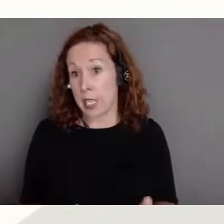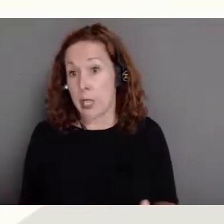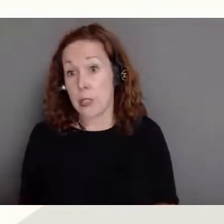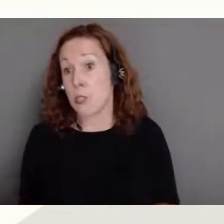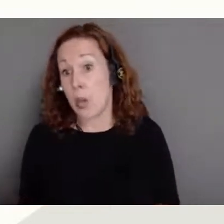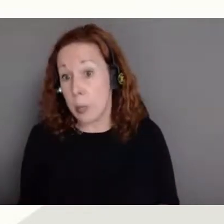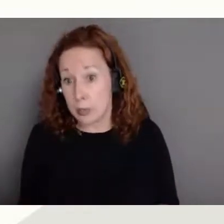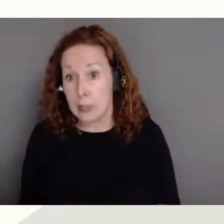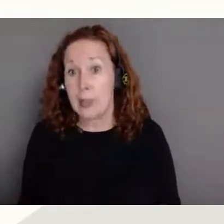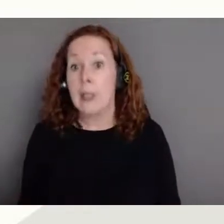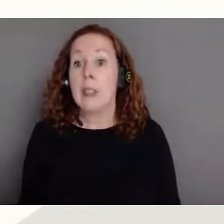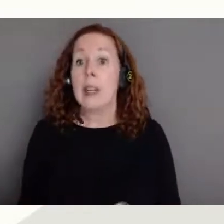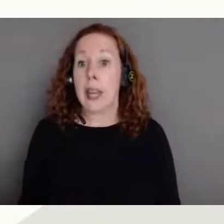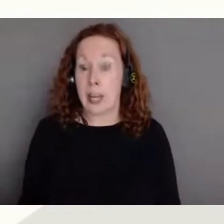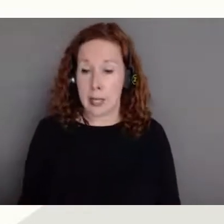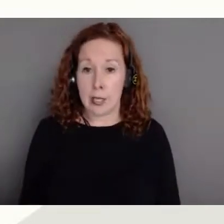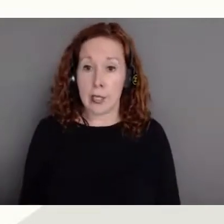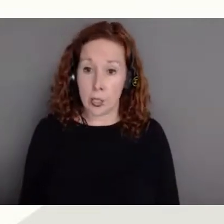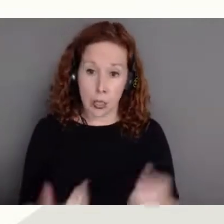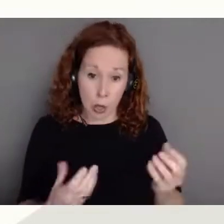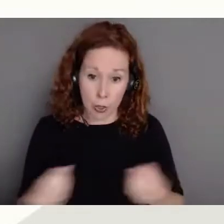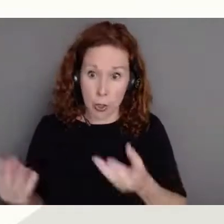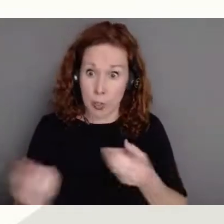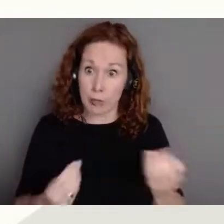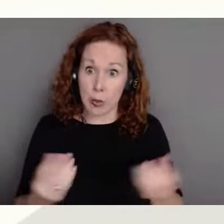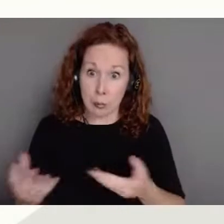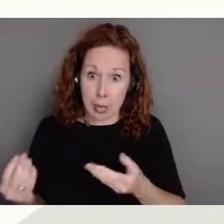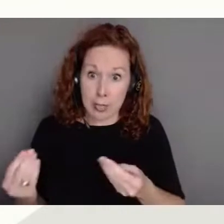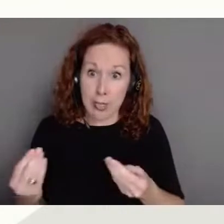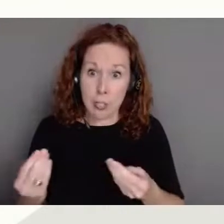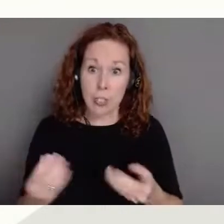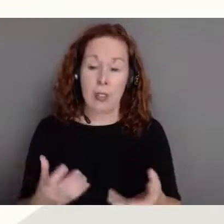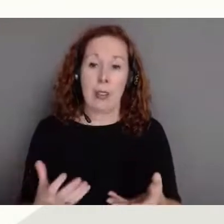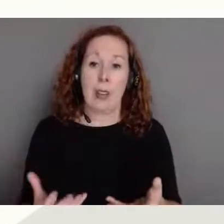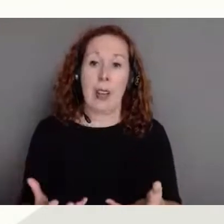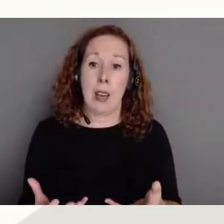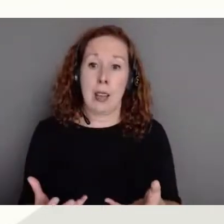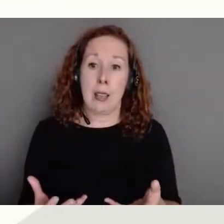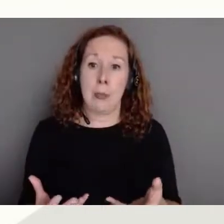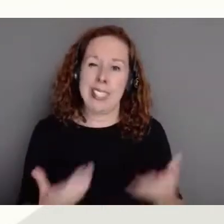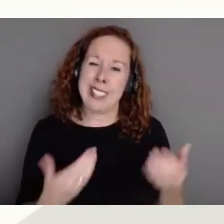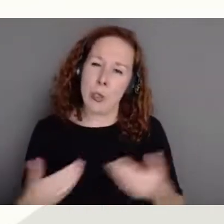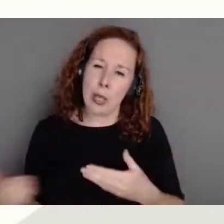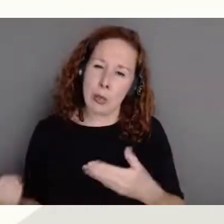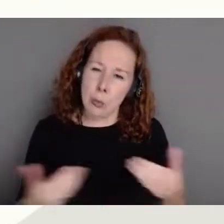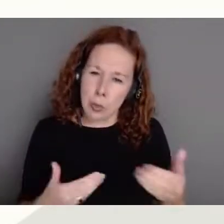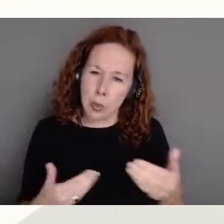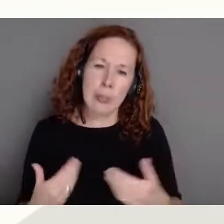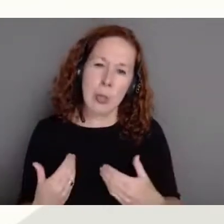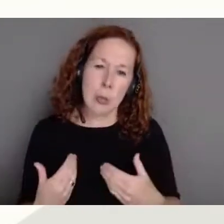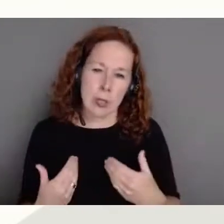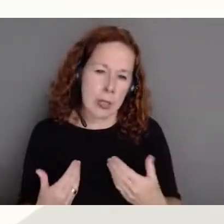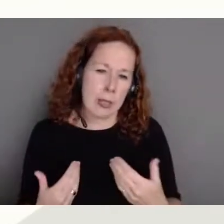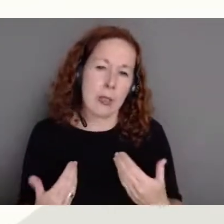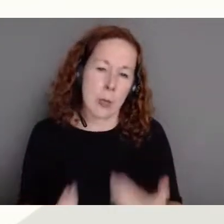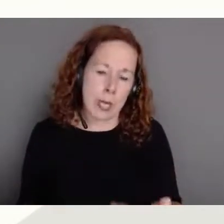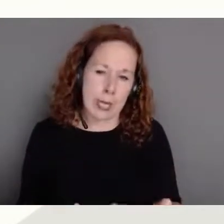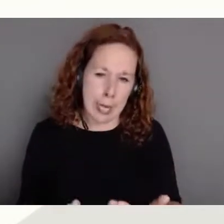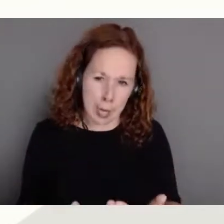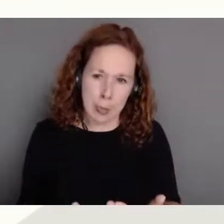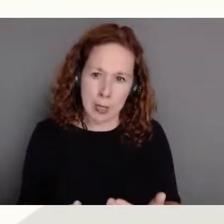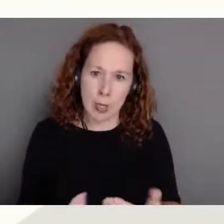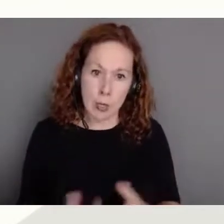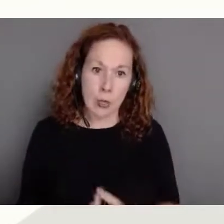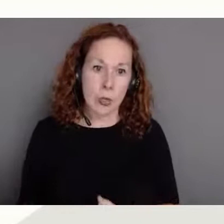about vicarious trauma, and Mhm. you're the conduit Ooh, for the message, yeah. and but it's still going through you, even though it's not